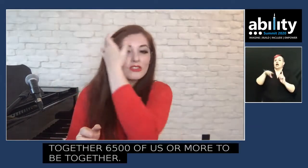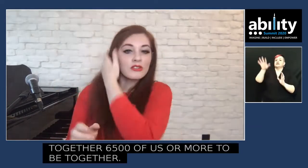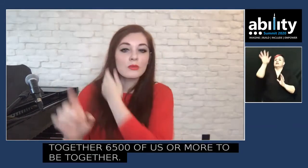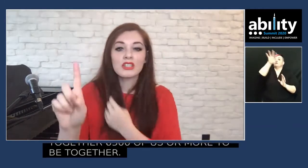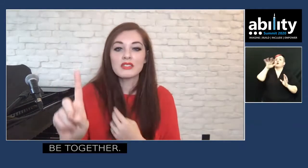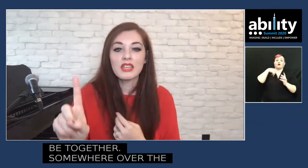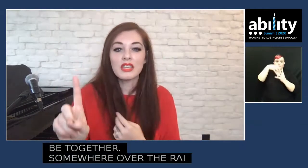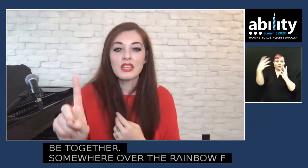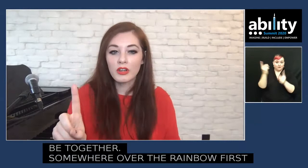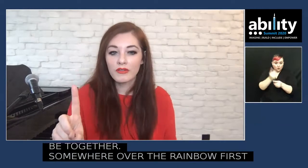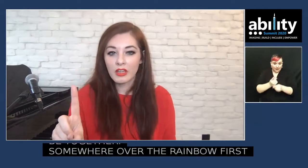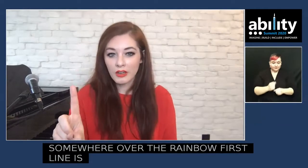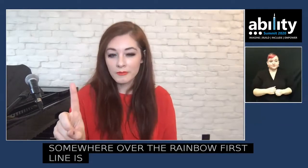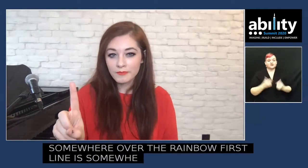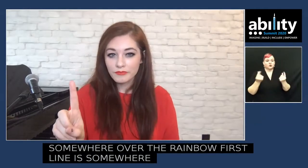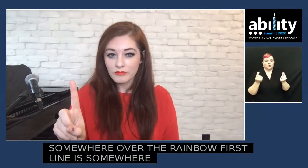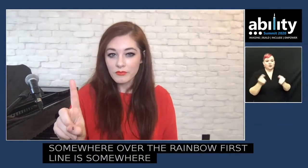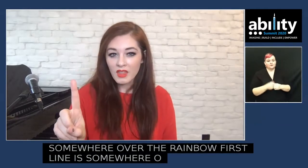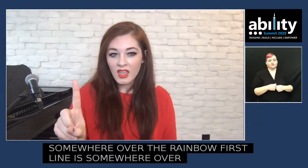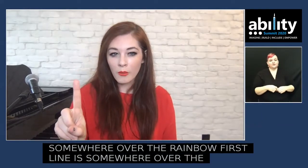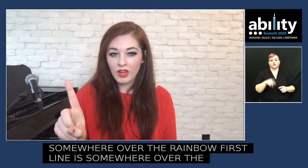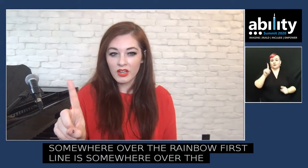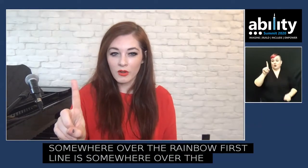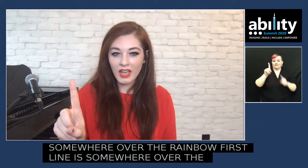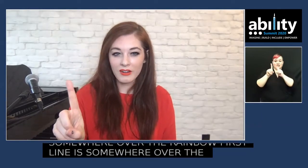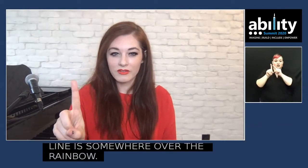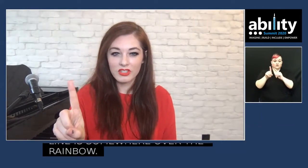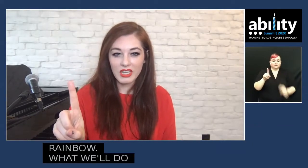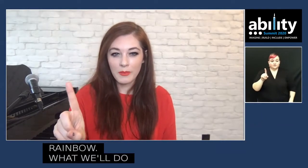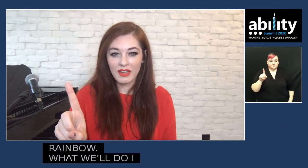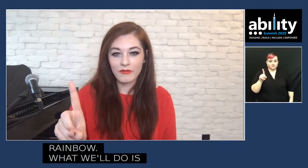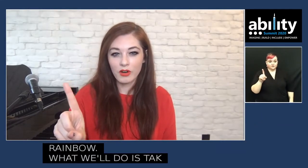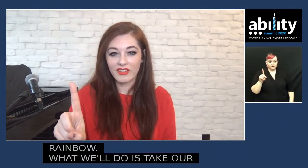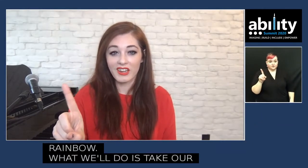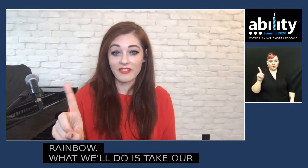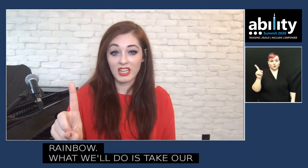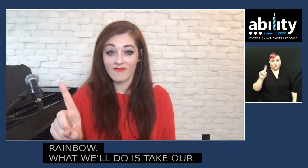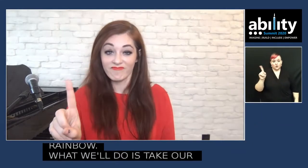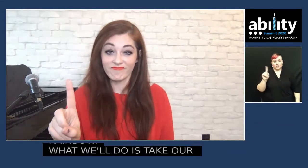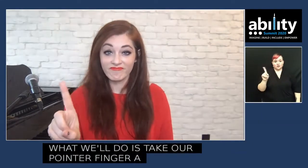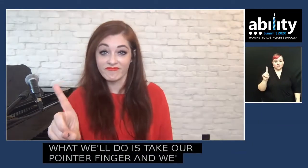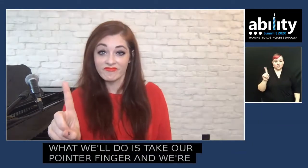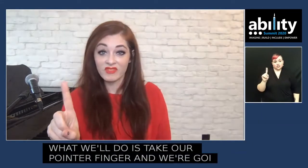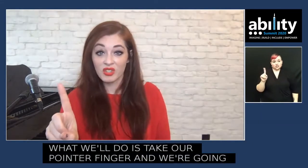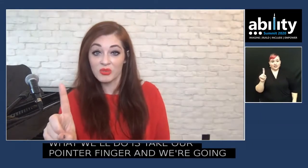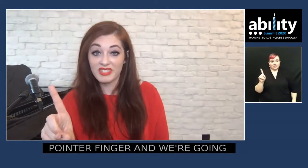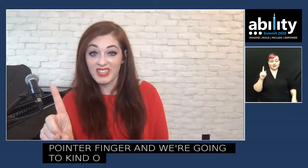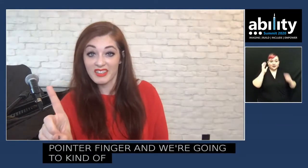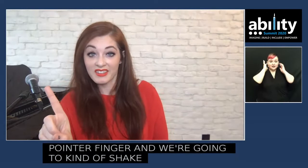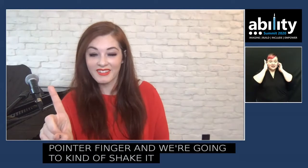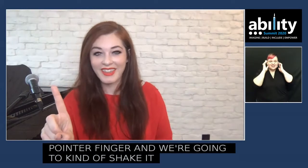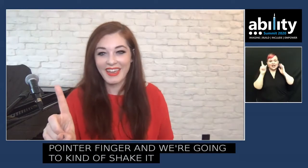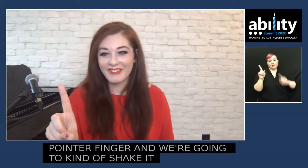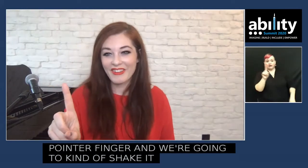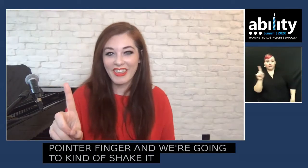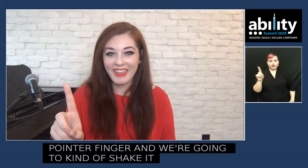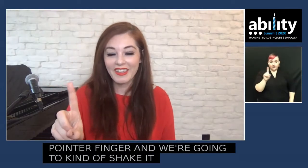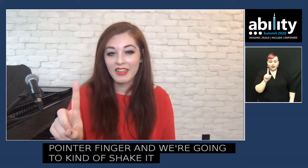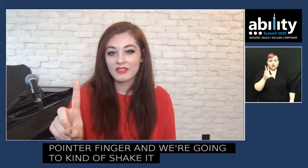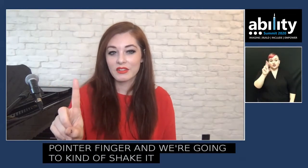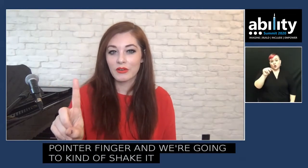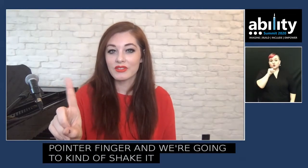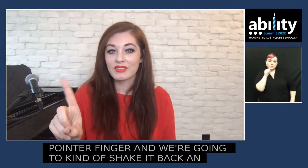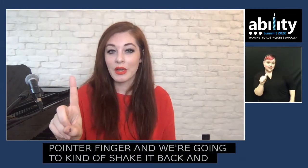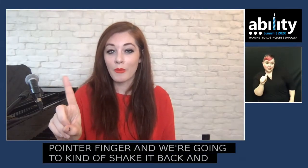what we're gonna do is we're gonna take our pointer finger and we're gonna kind of shake it back and forth, kind of like a, no you didn't kind of a